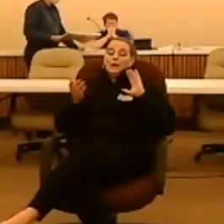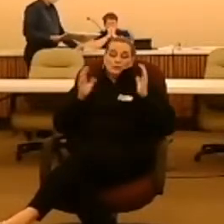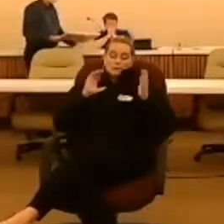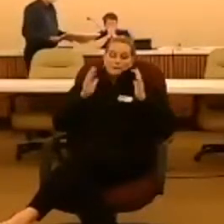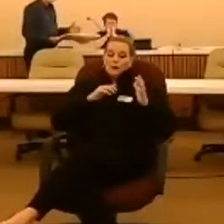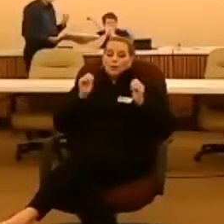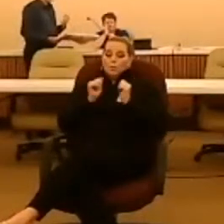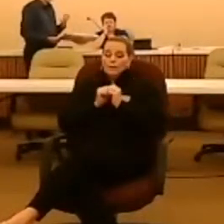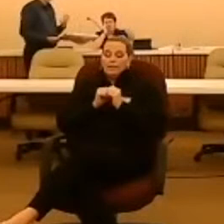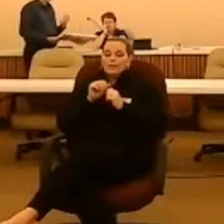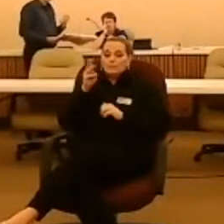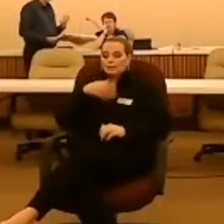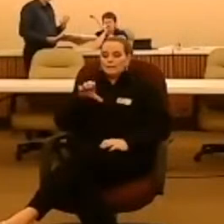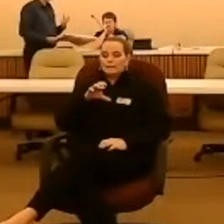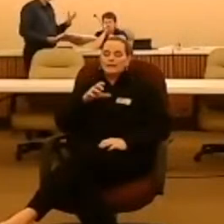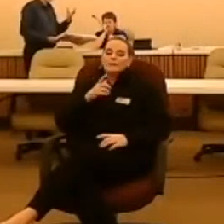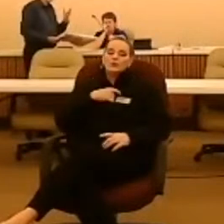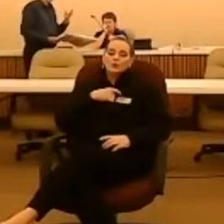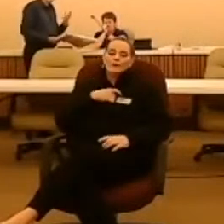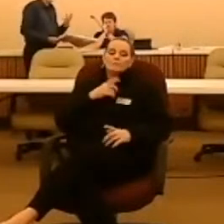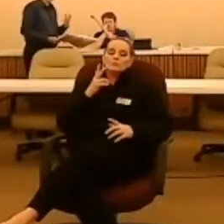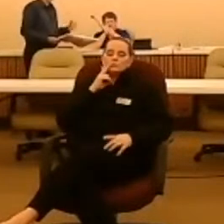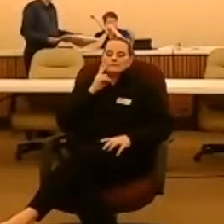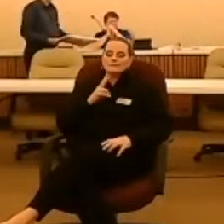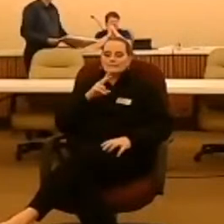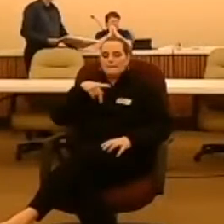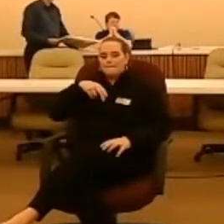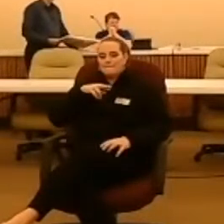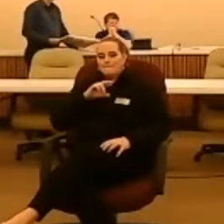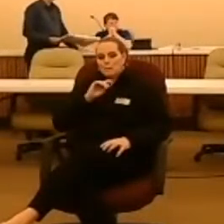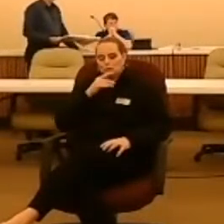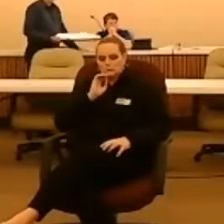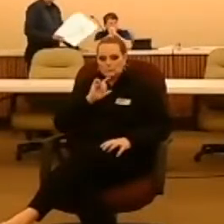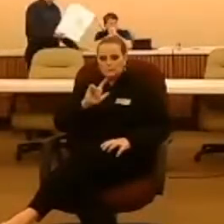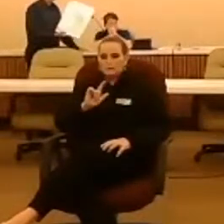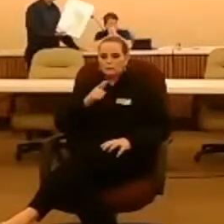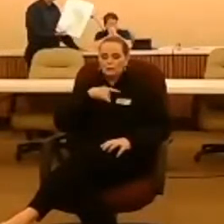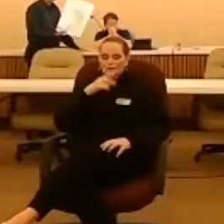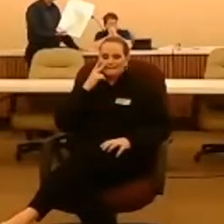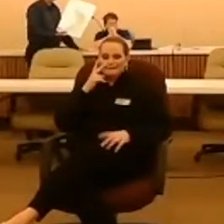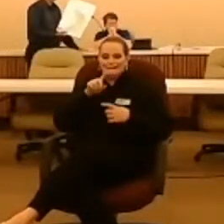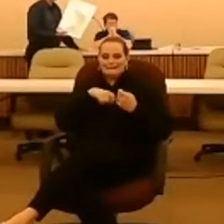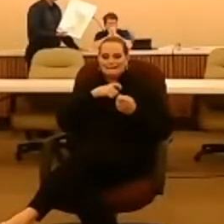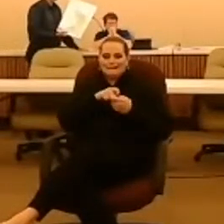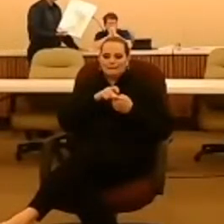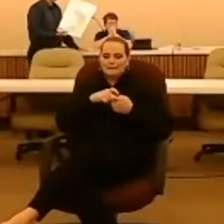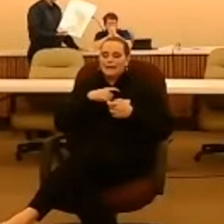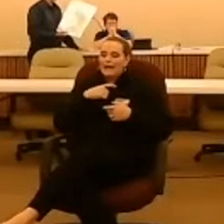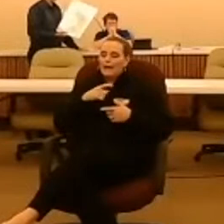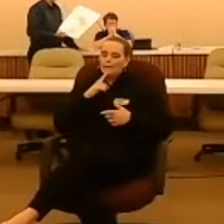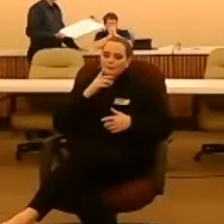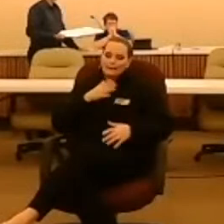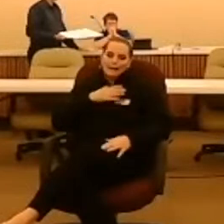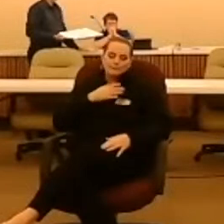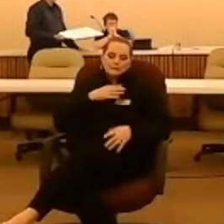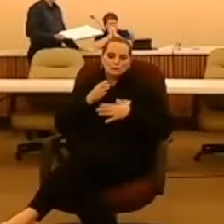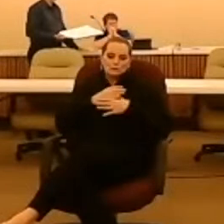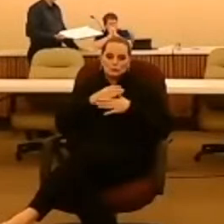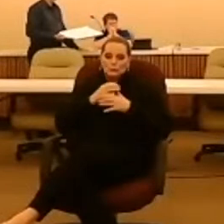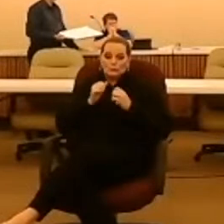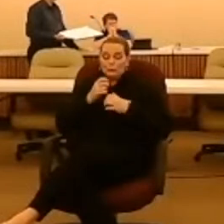you have to turn on the parcel base though, so you can see exactly where it is. I'd be more than happy to share this with you if you want to